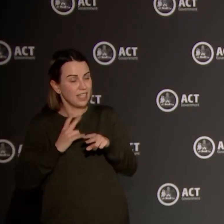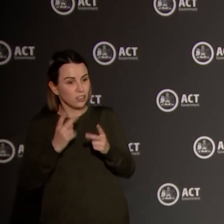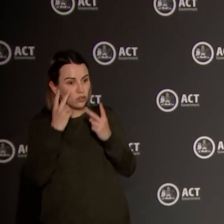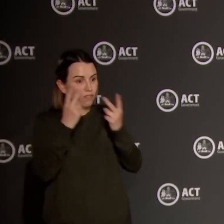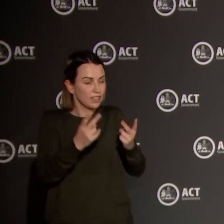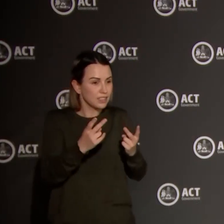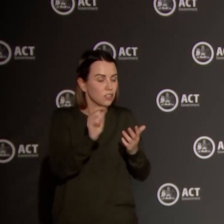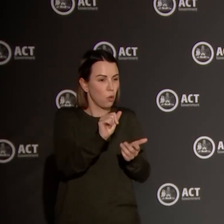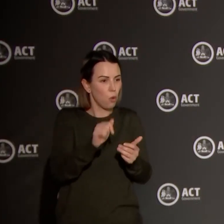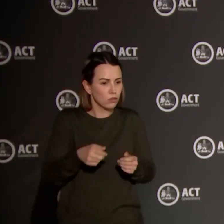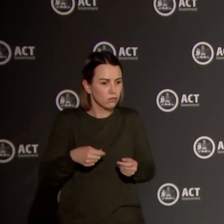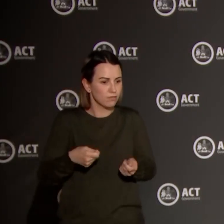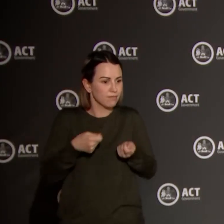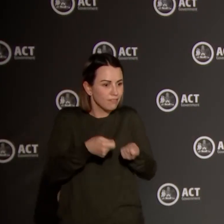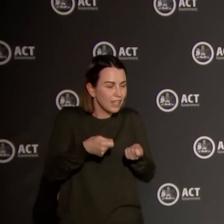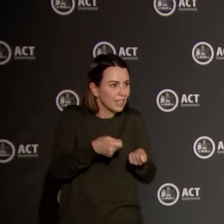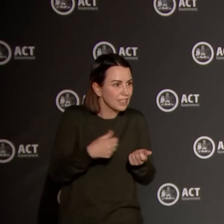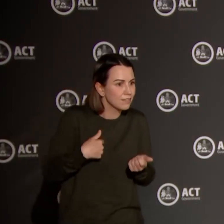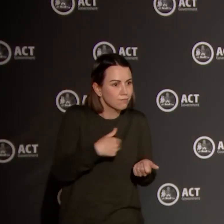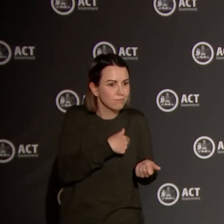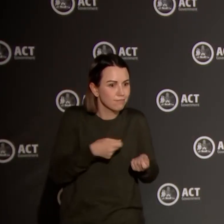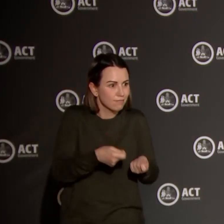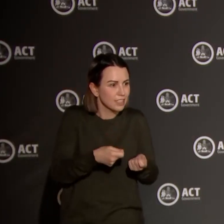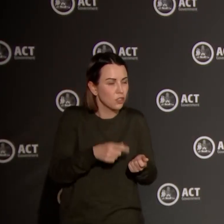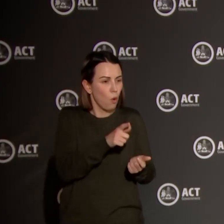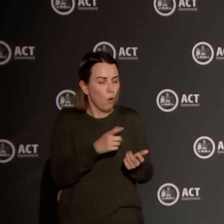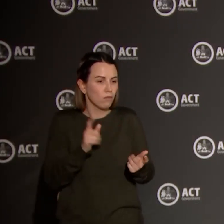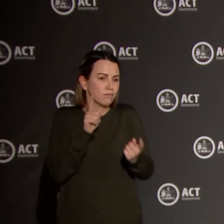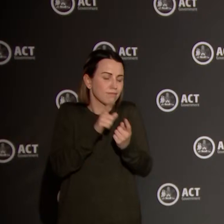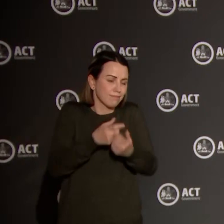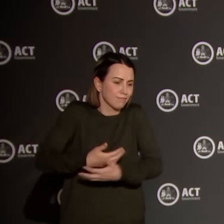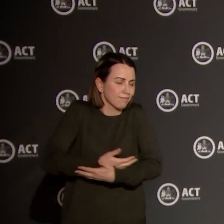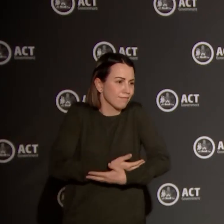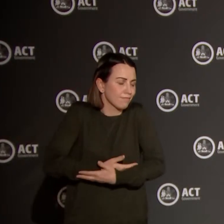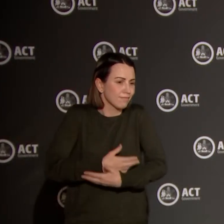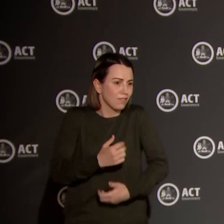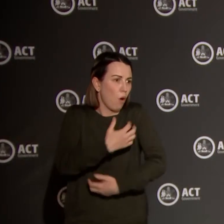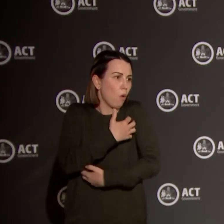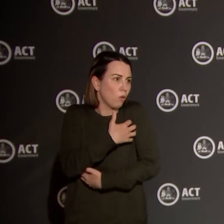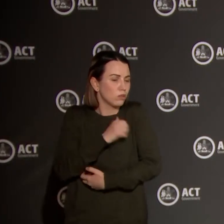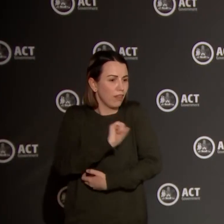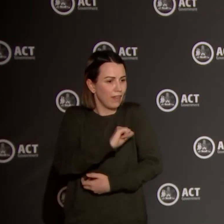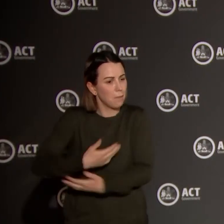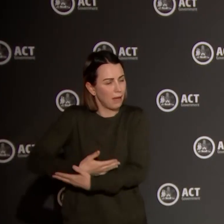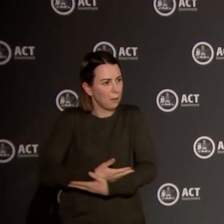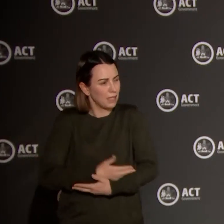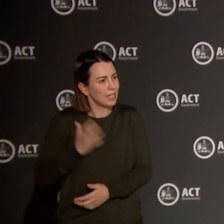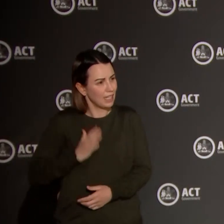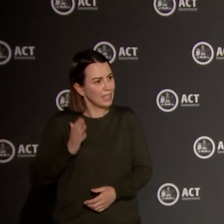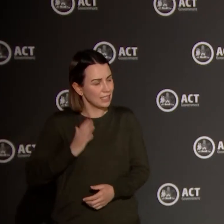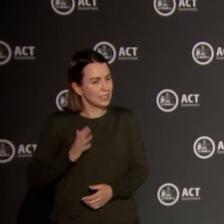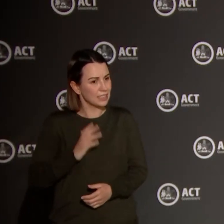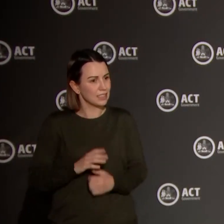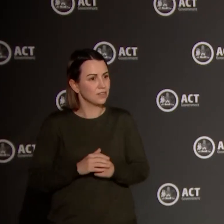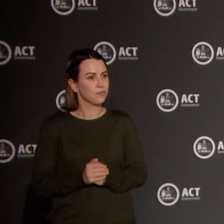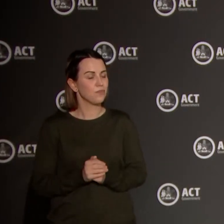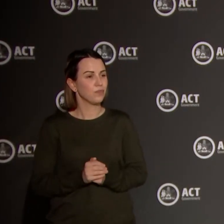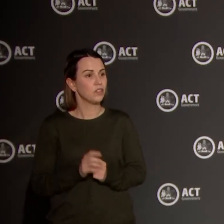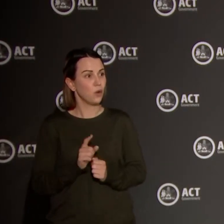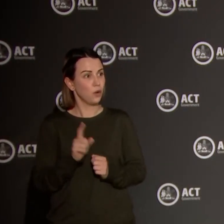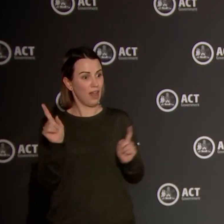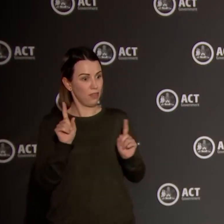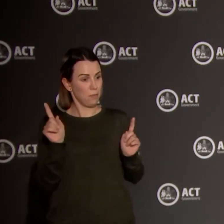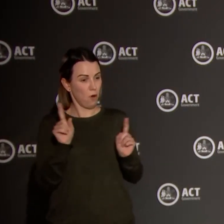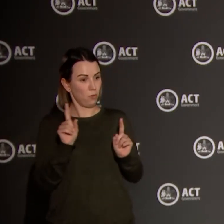feed or provide that close care to their babies. And so at this stage we don't